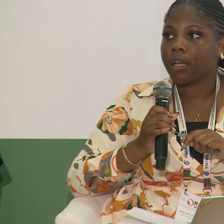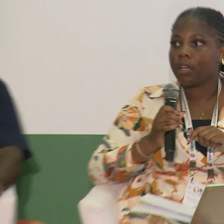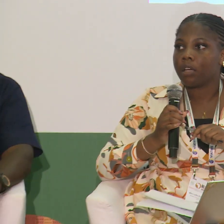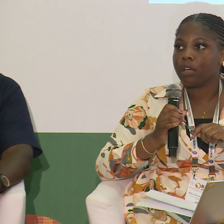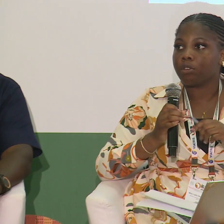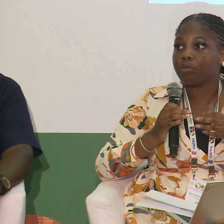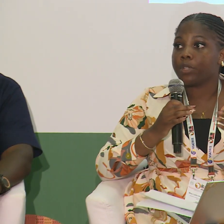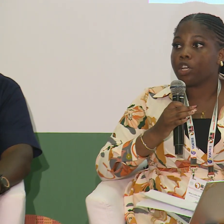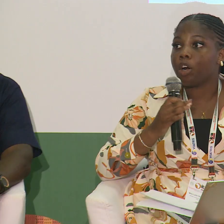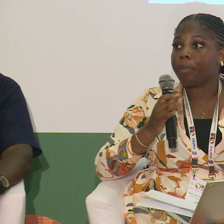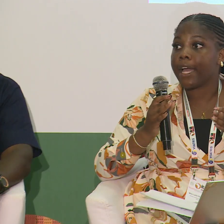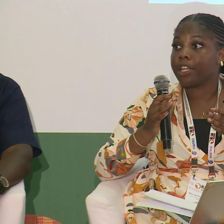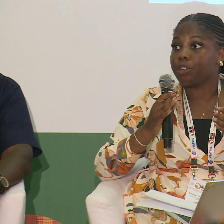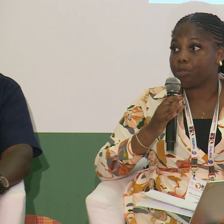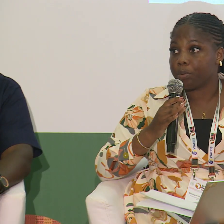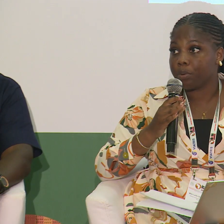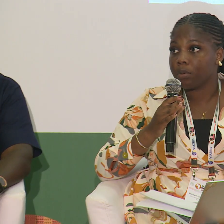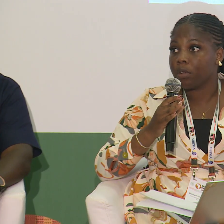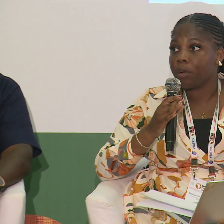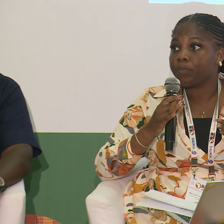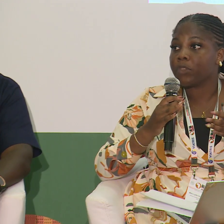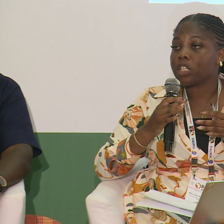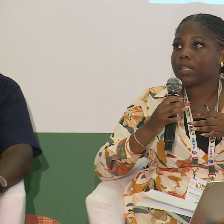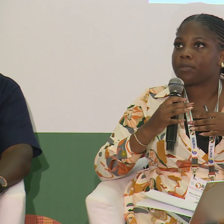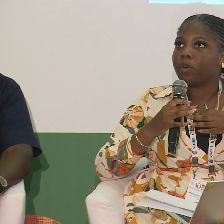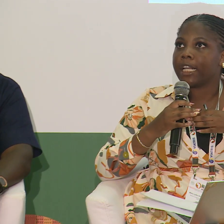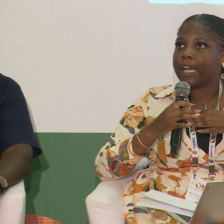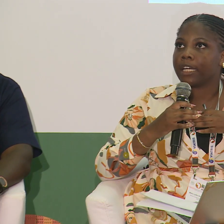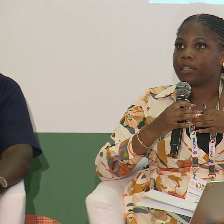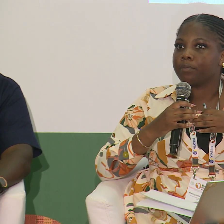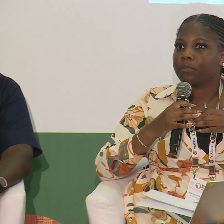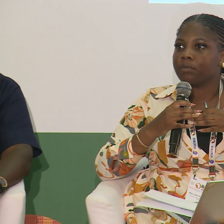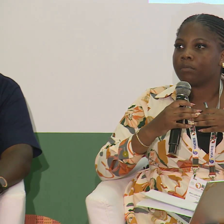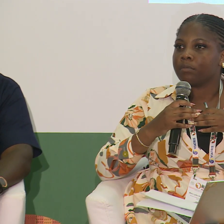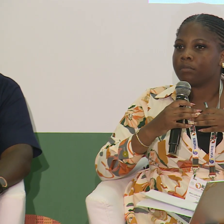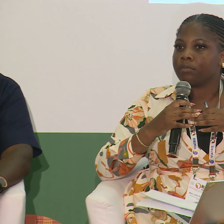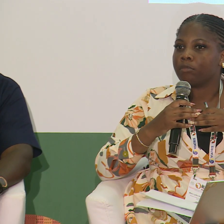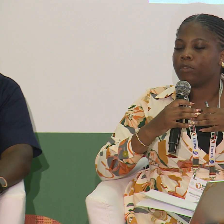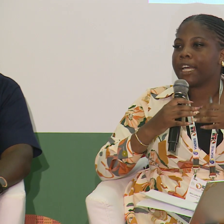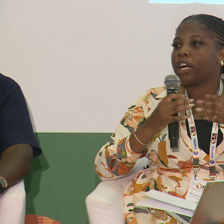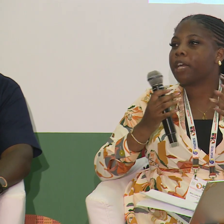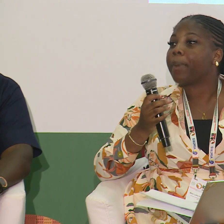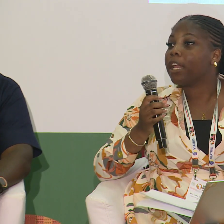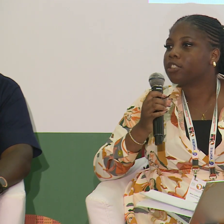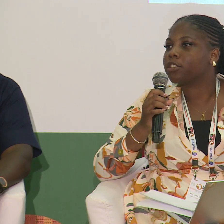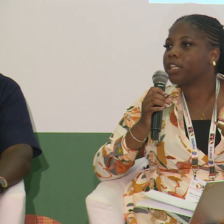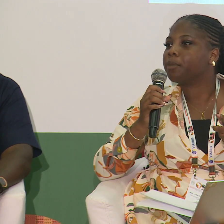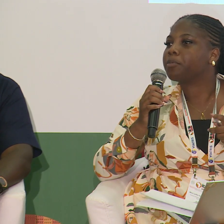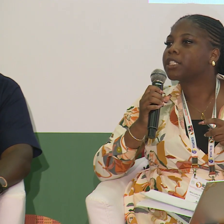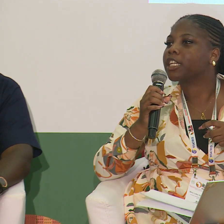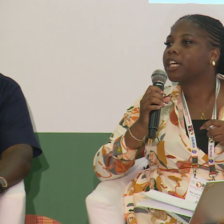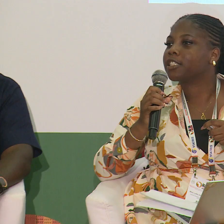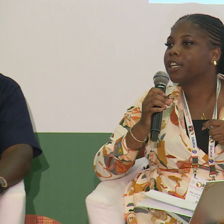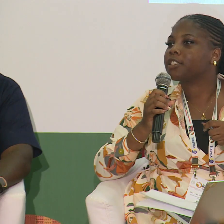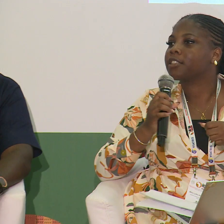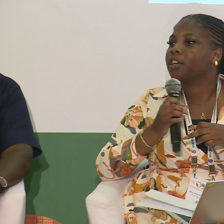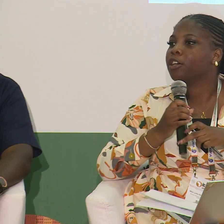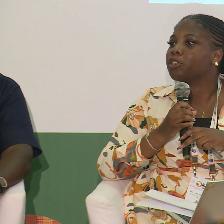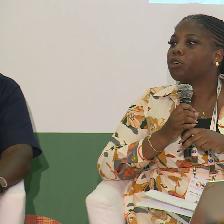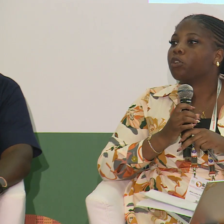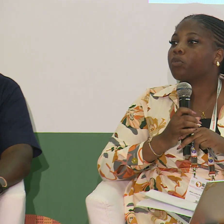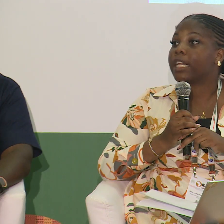compare any group. This was more like, would I call it a pilot study? Let me put it like that.